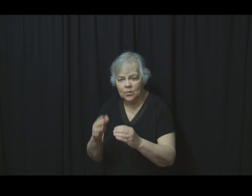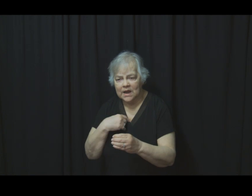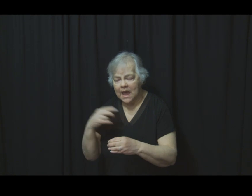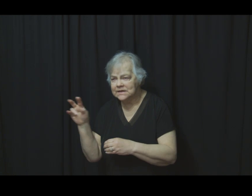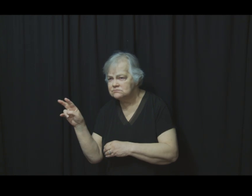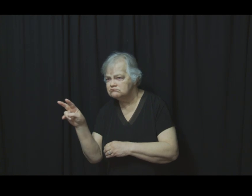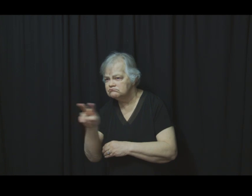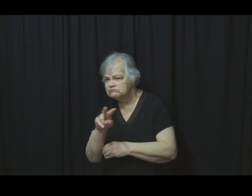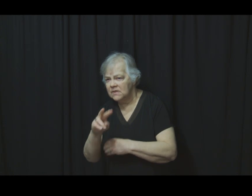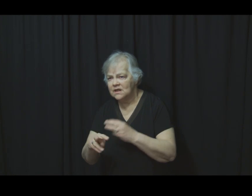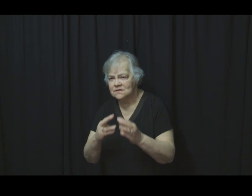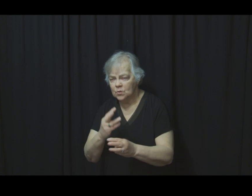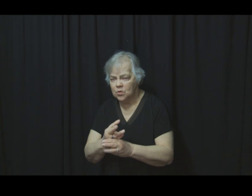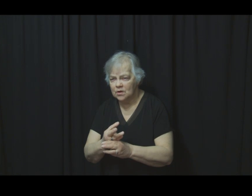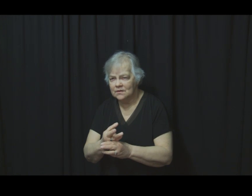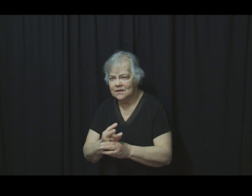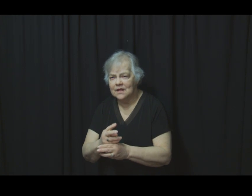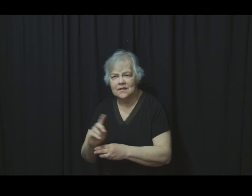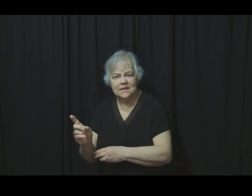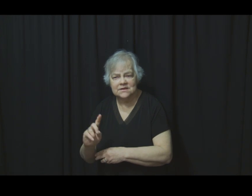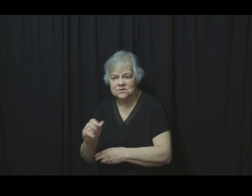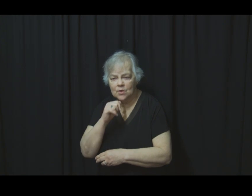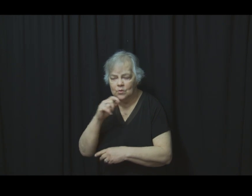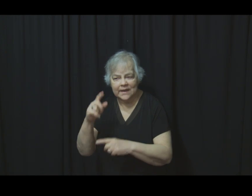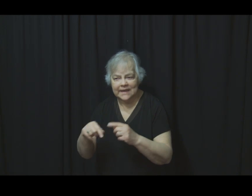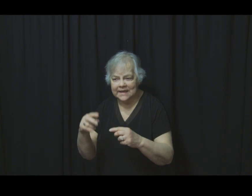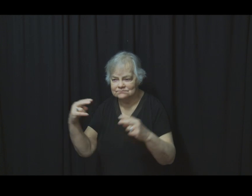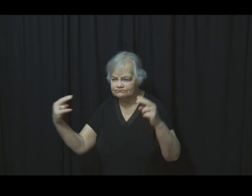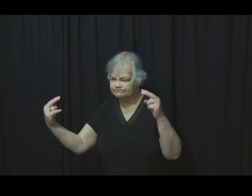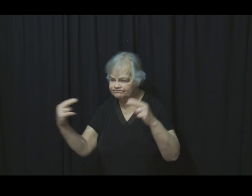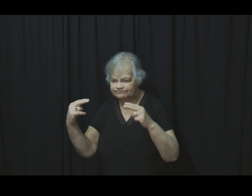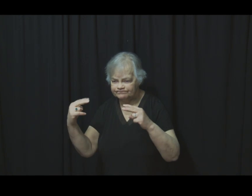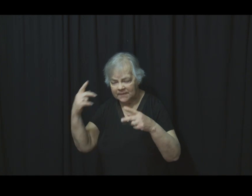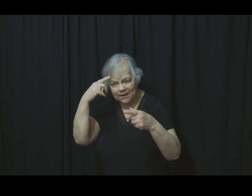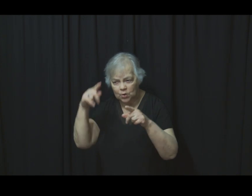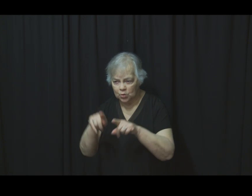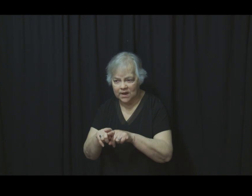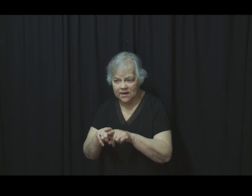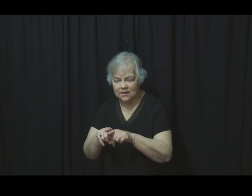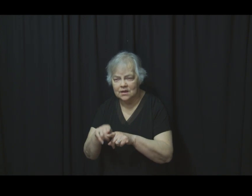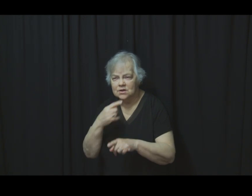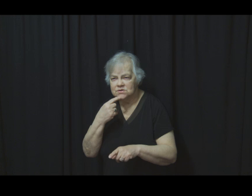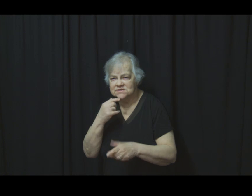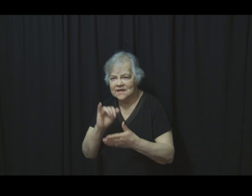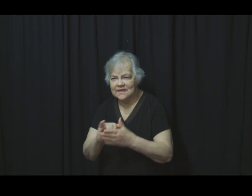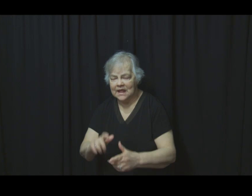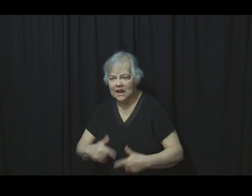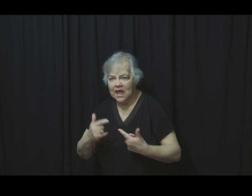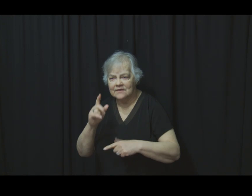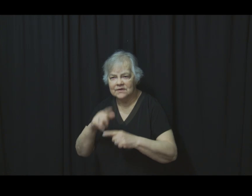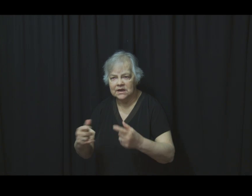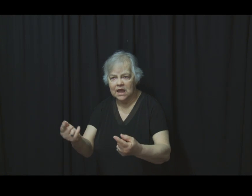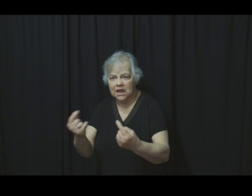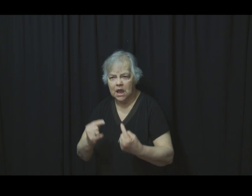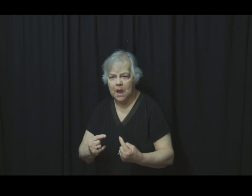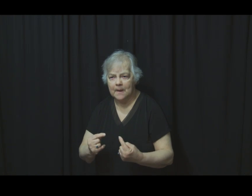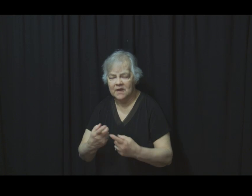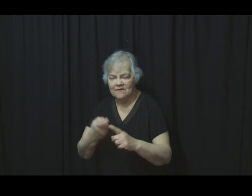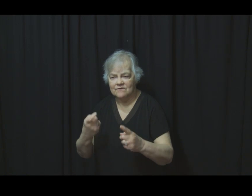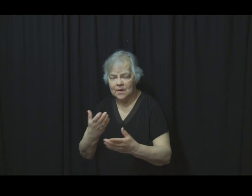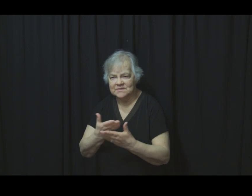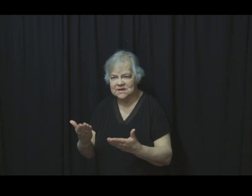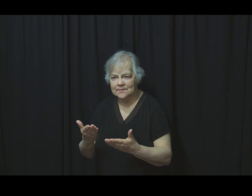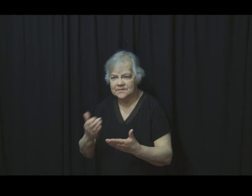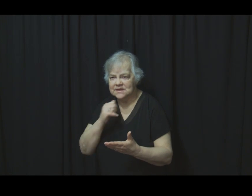This is where you and I think, are not going to see eye to eye. You asserted that life cannot come from something that's